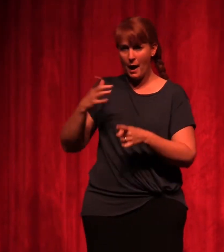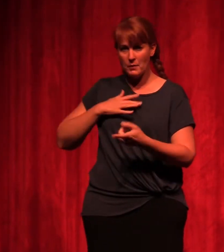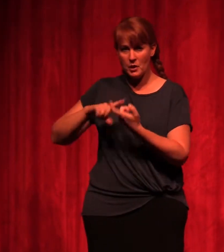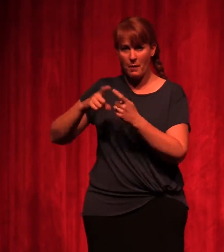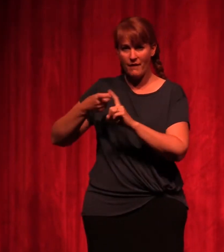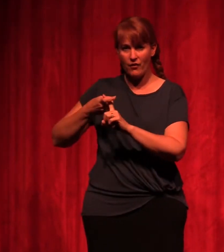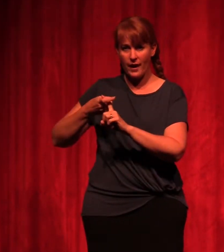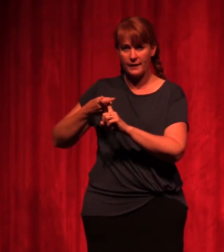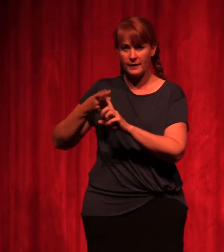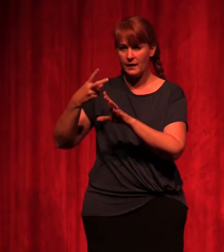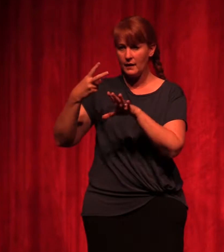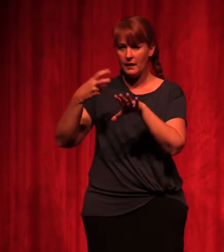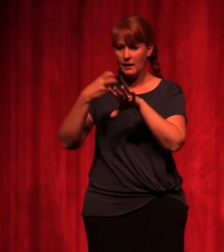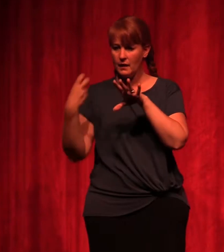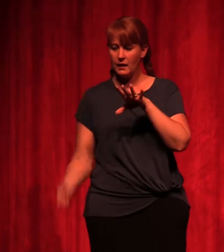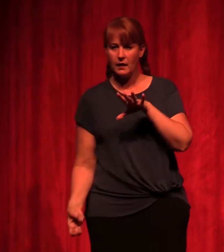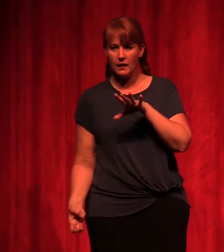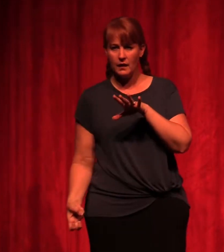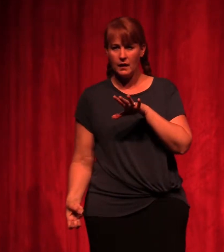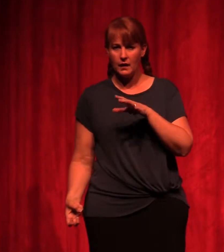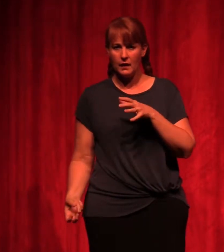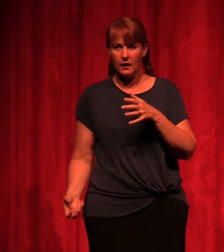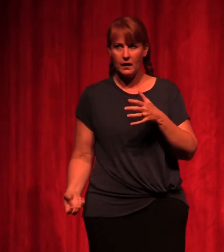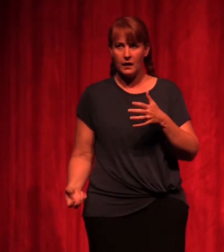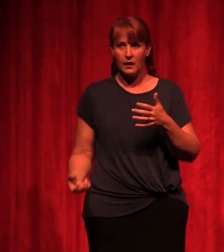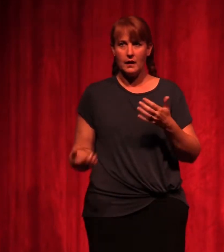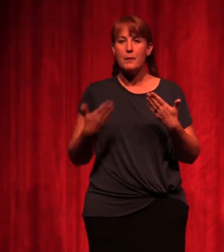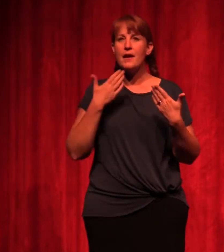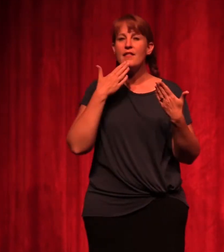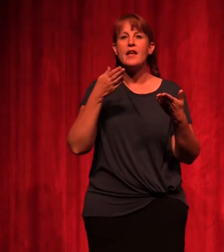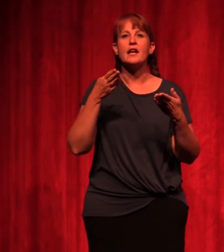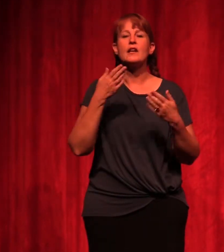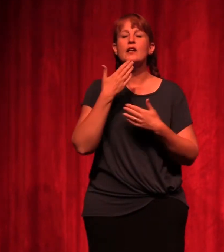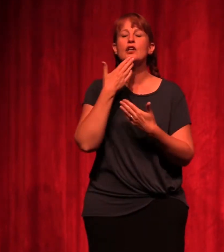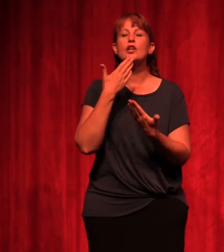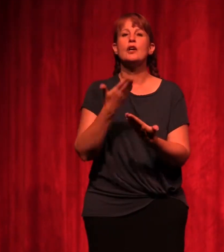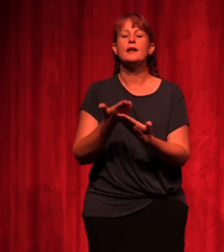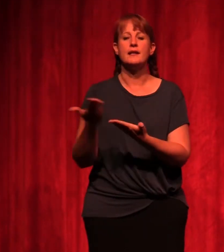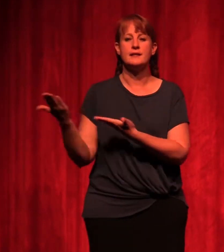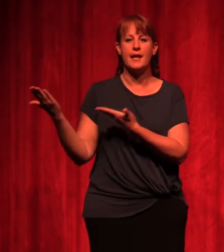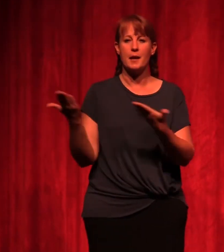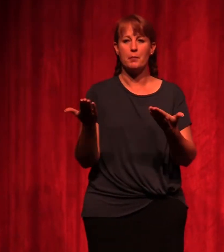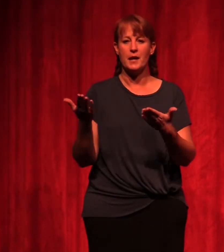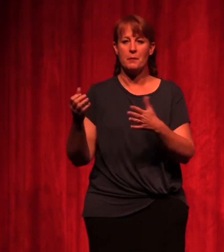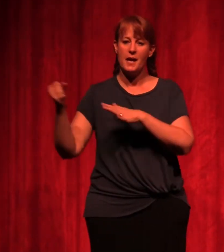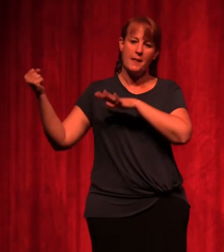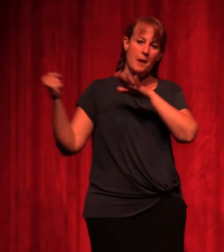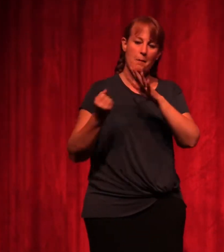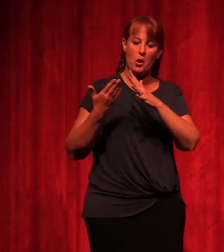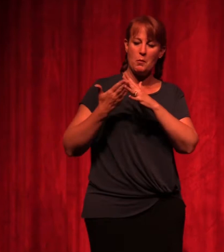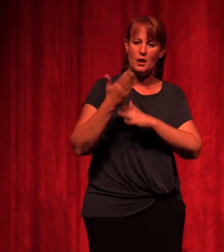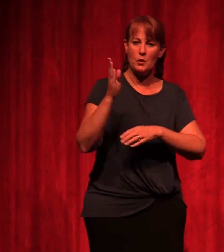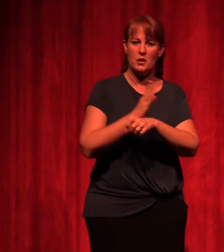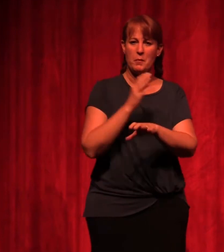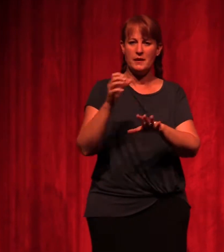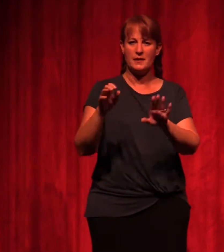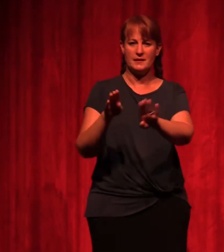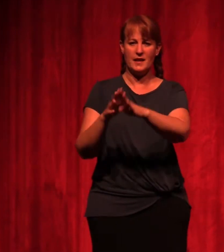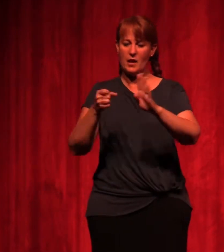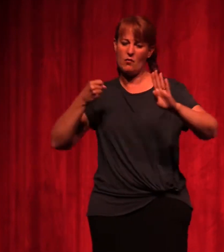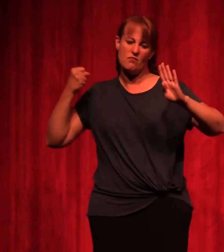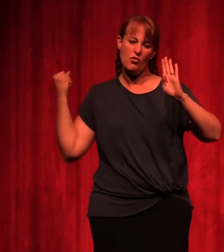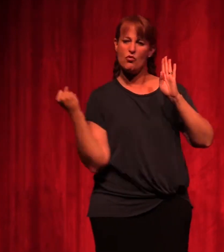friend. And thank goodness, they take me and they pull me through the consulate and they throw me out